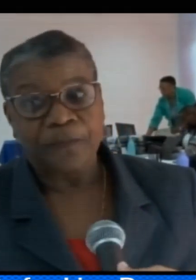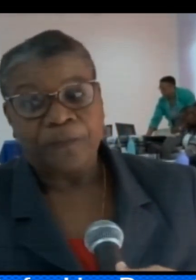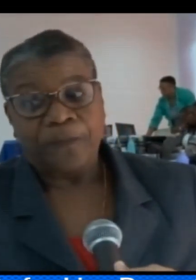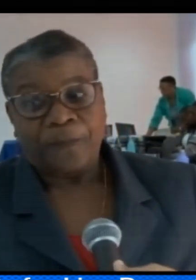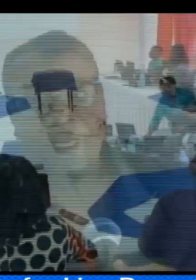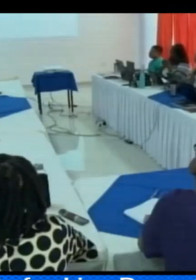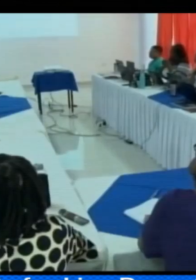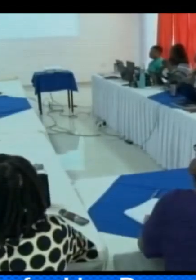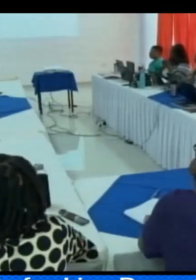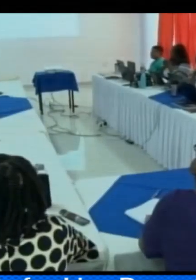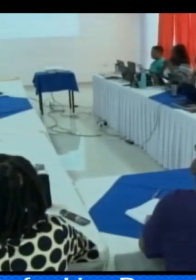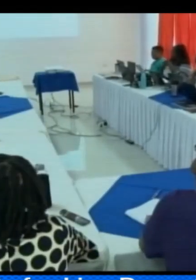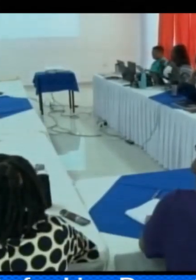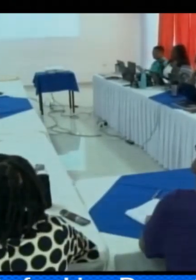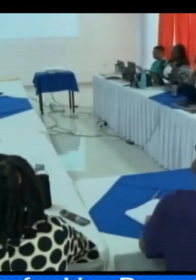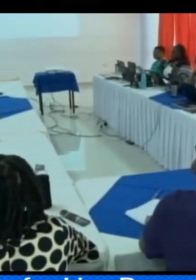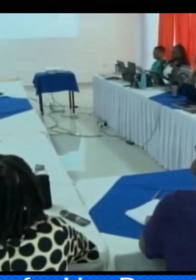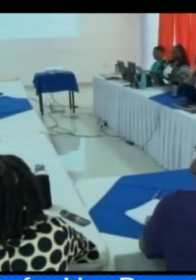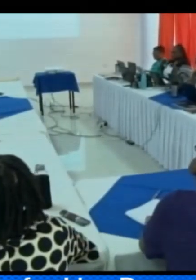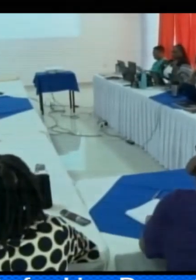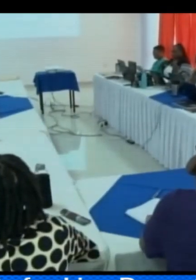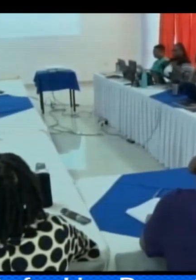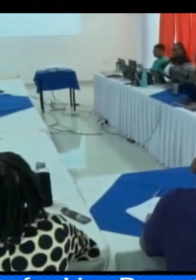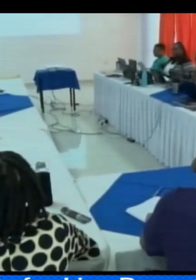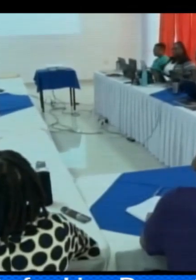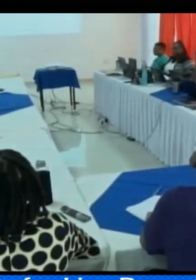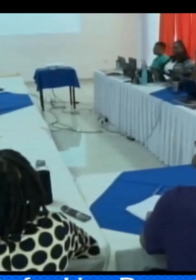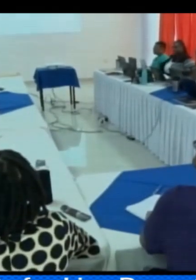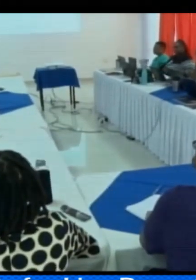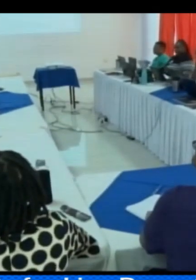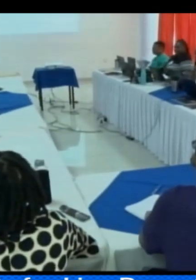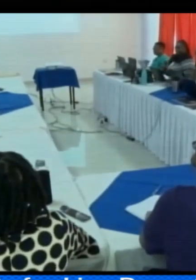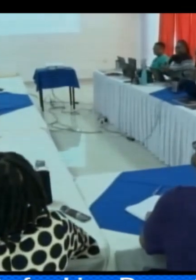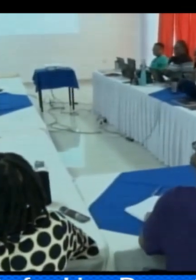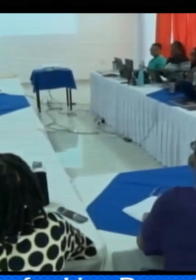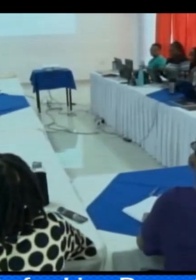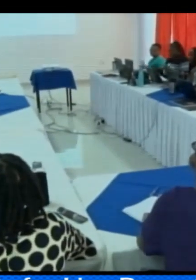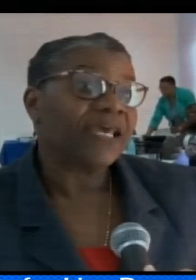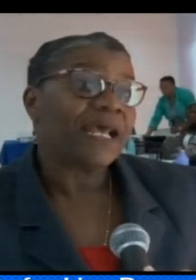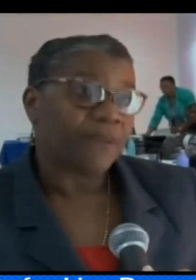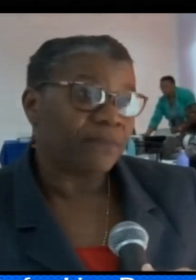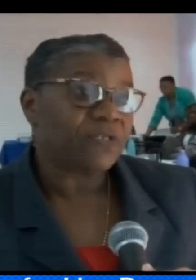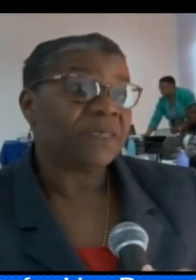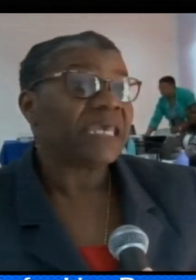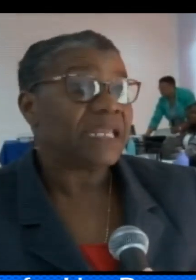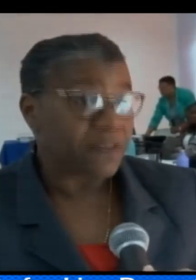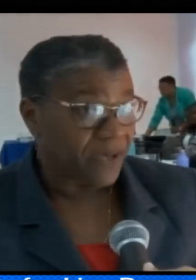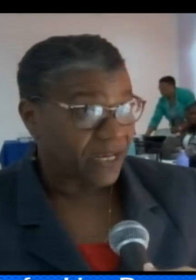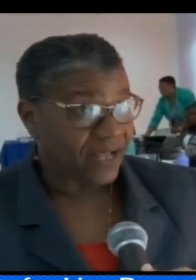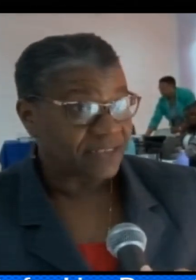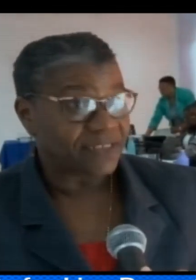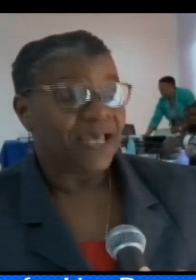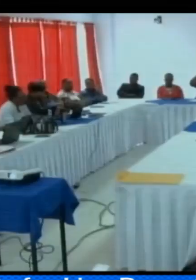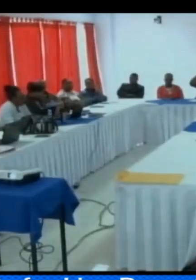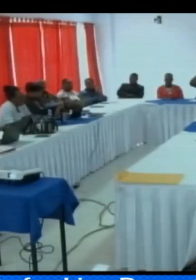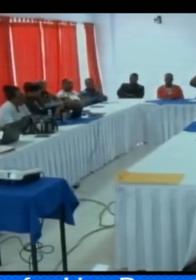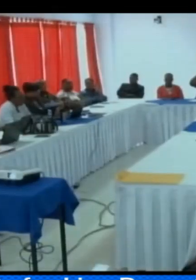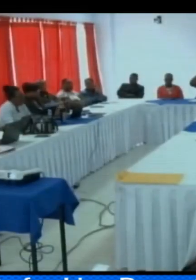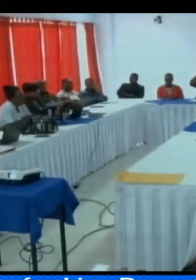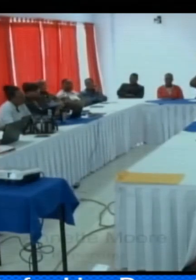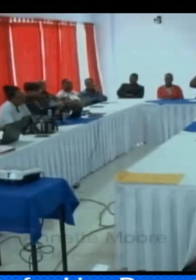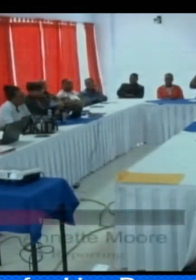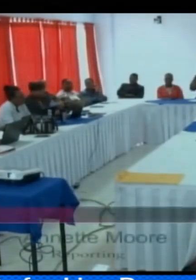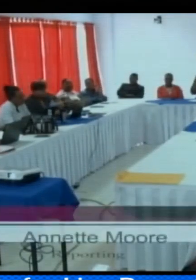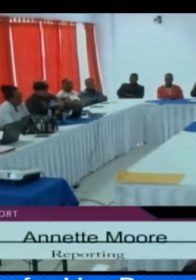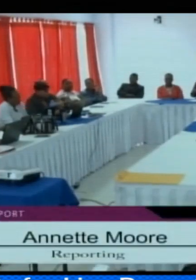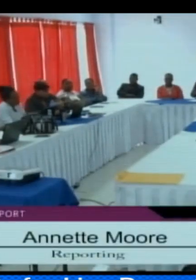to give them the sort of education that they would need to help them to be independent. The